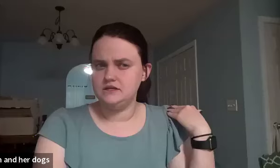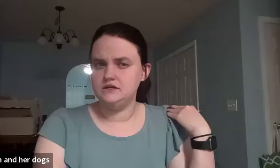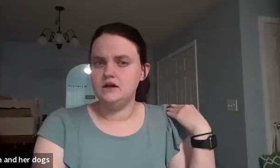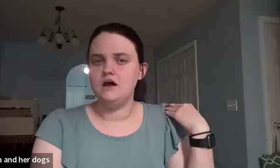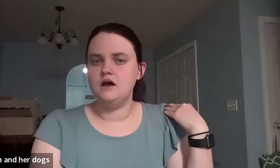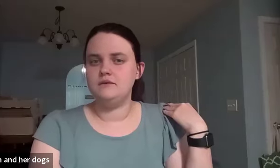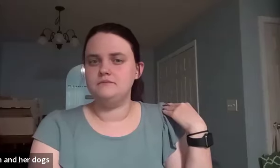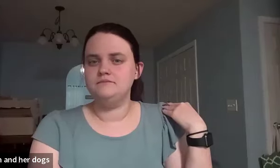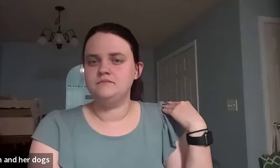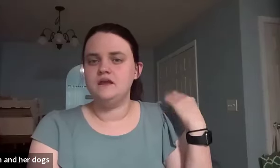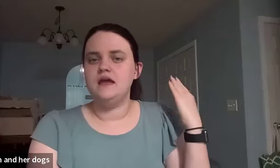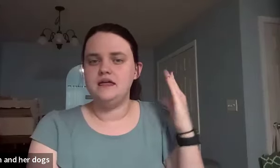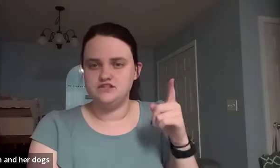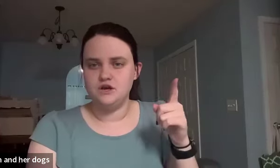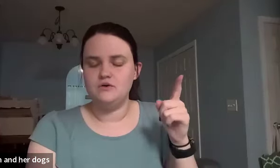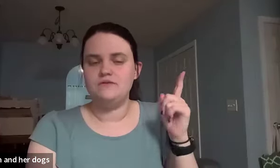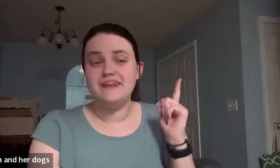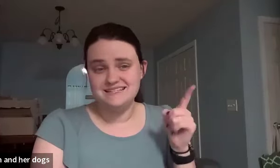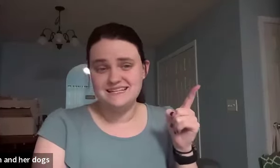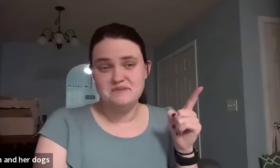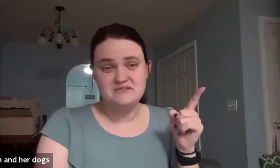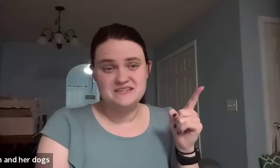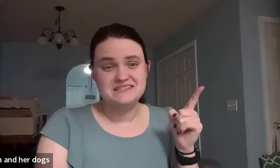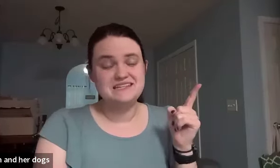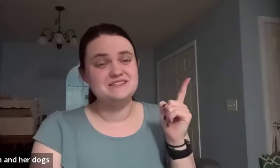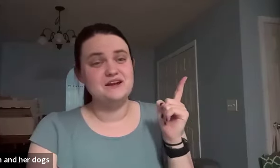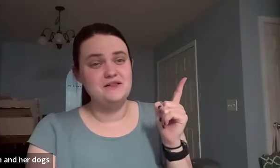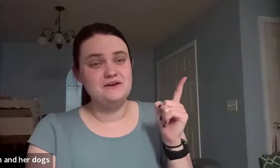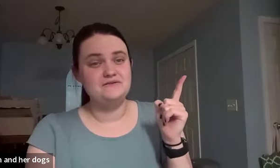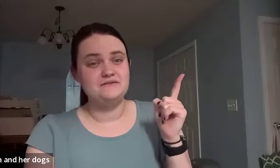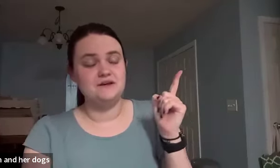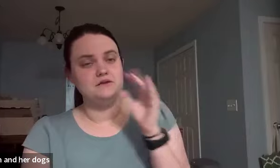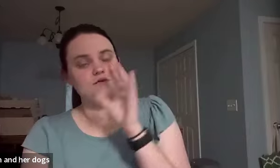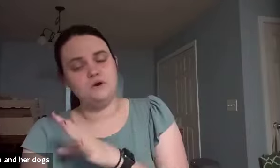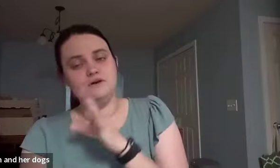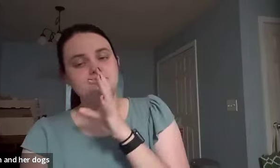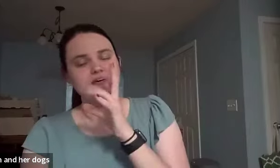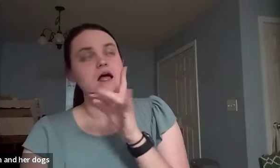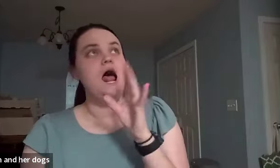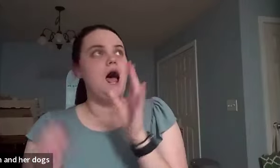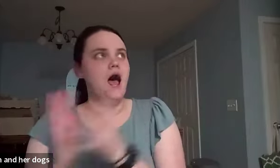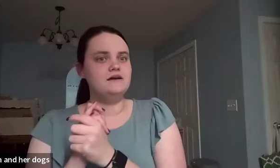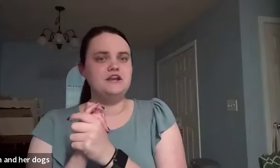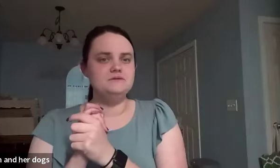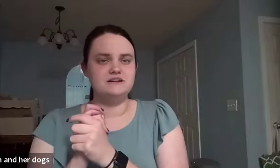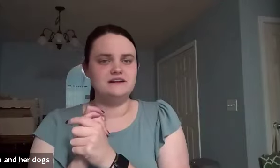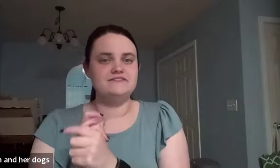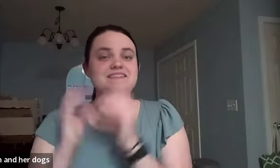already. And so the nice thing about this is the color, the word, I knew I was not going to get this.